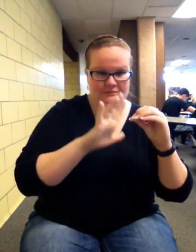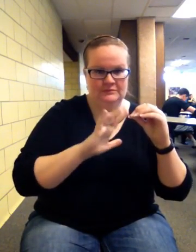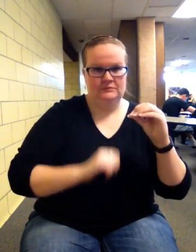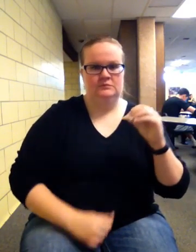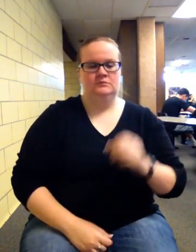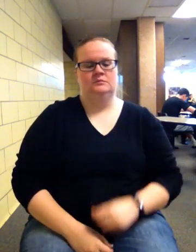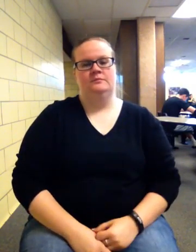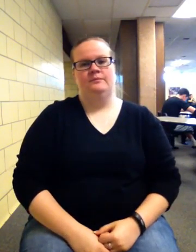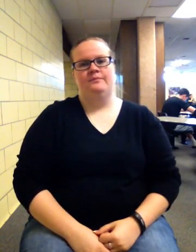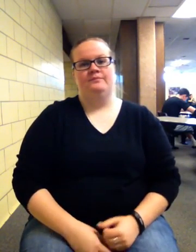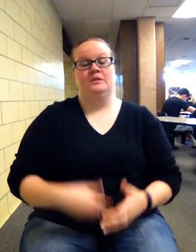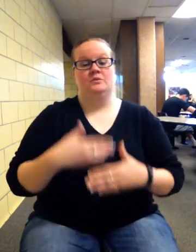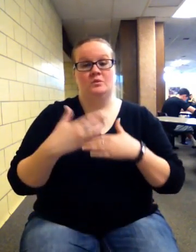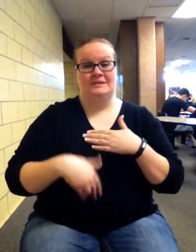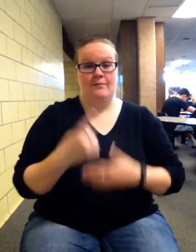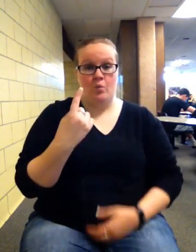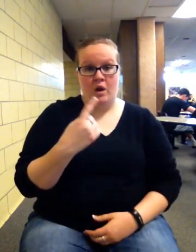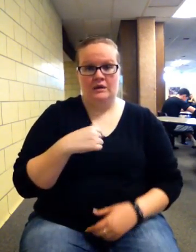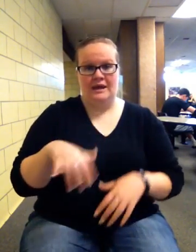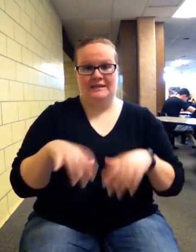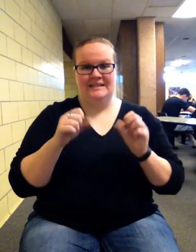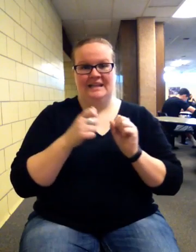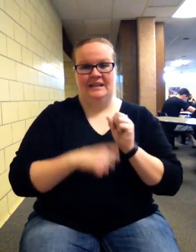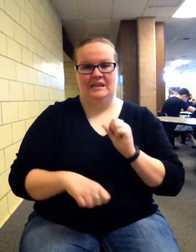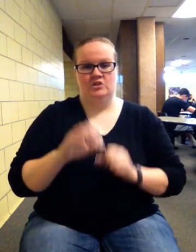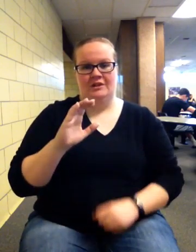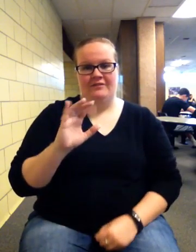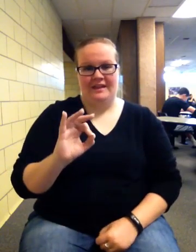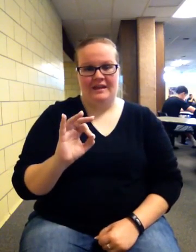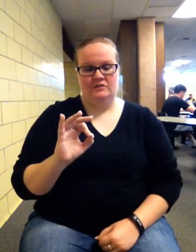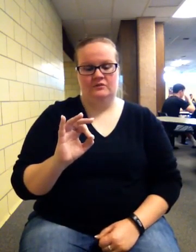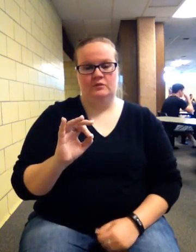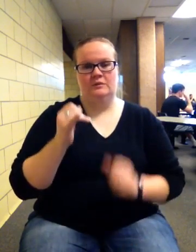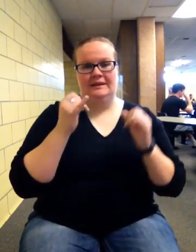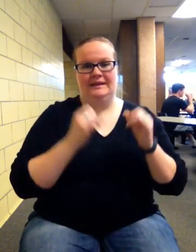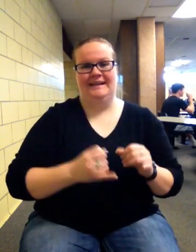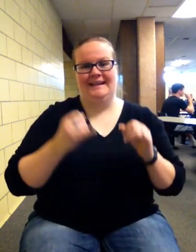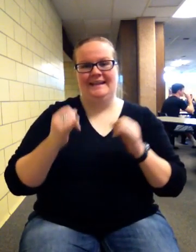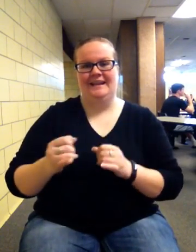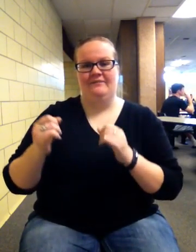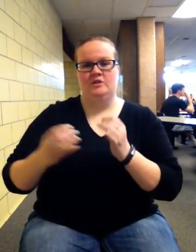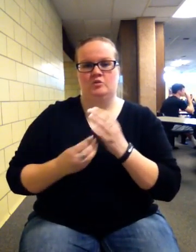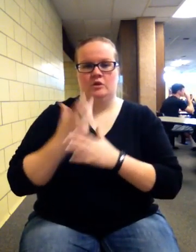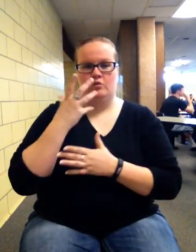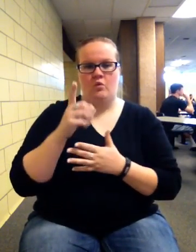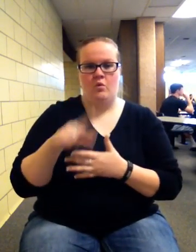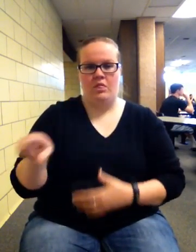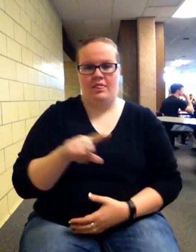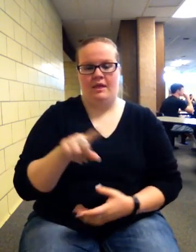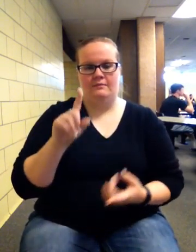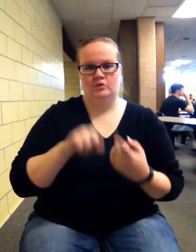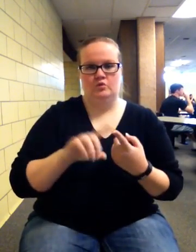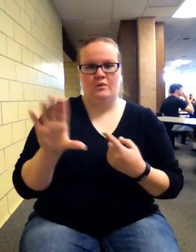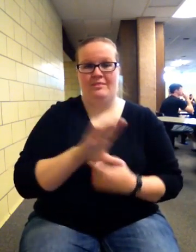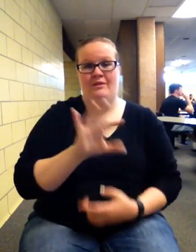So in step one, I'm going to take each of the cash flows and individually grow them to their future value. So